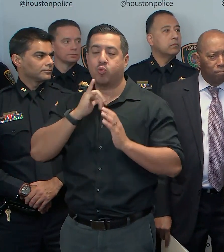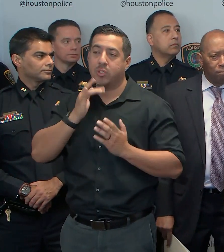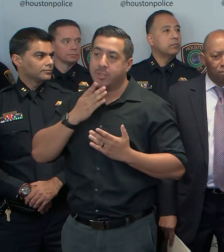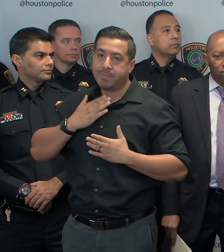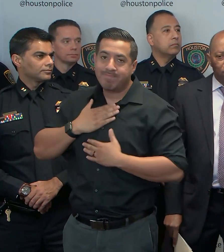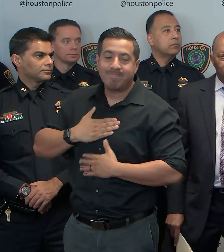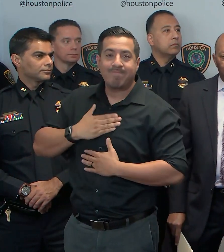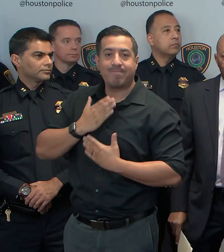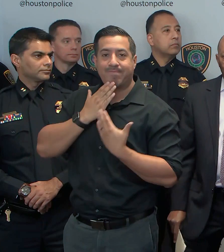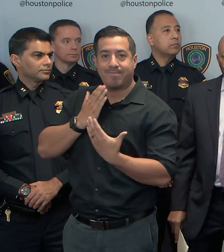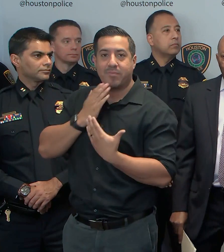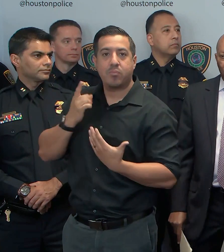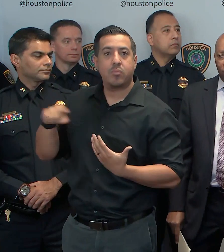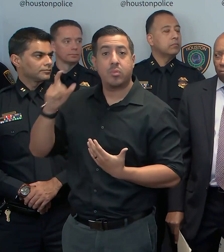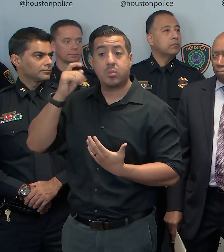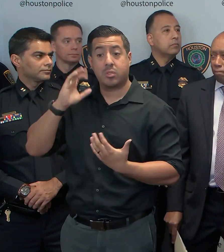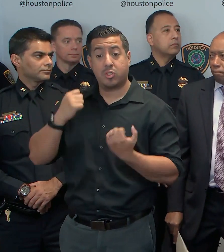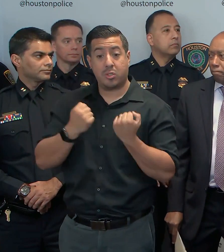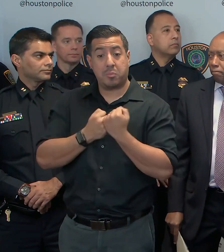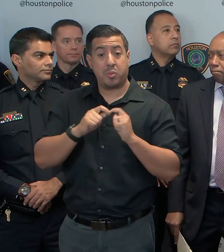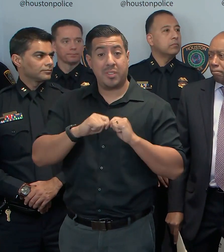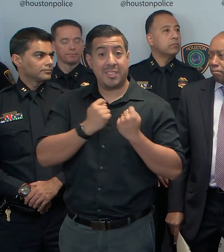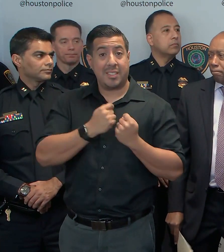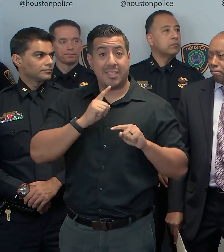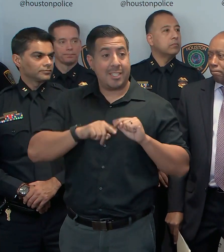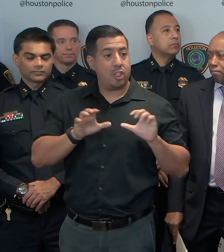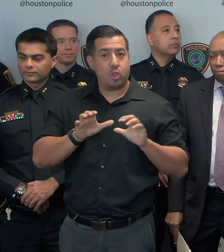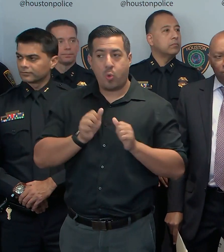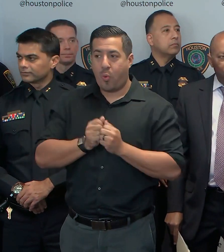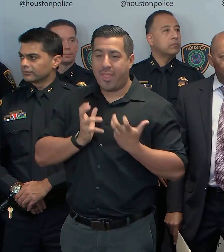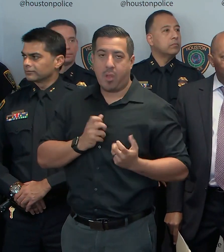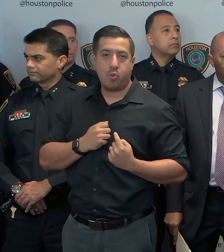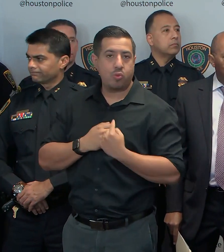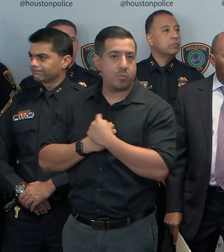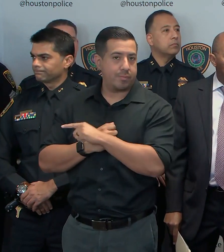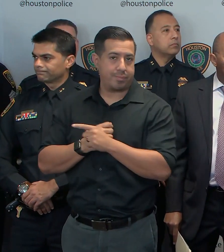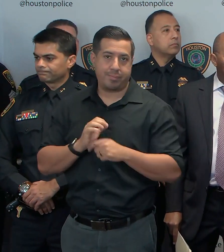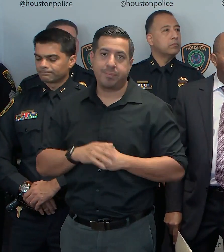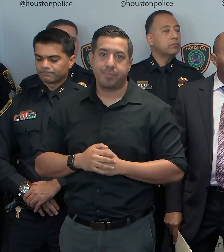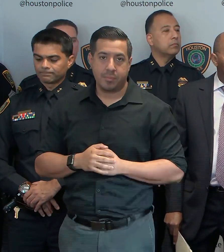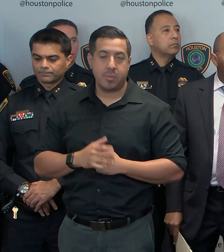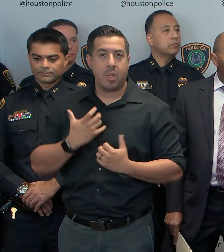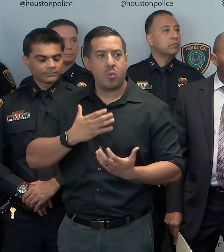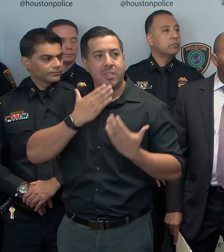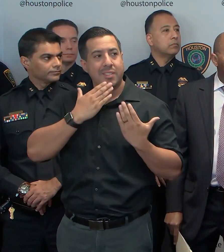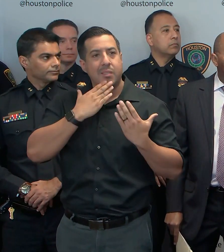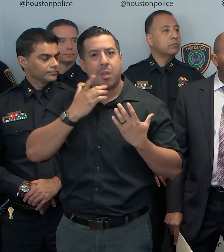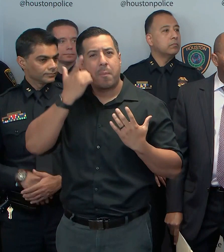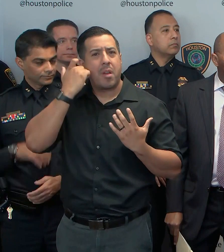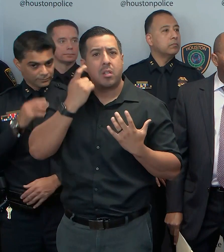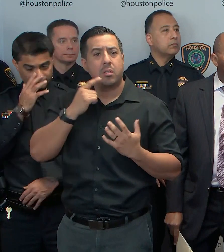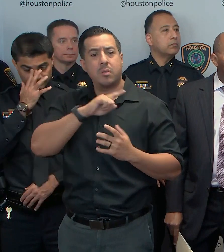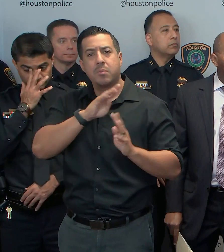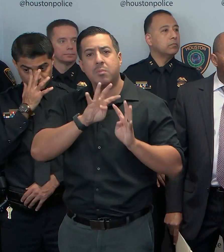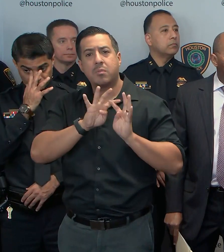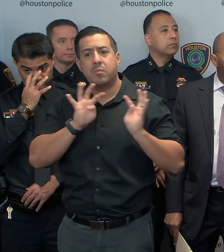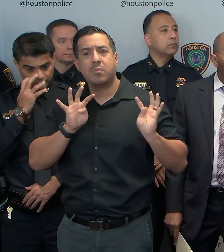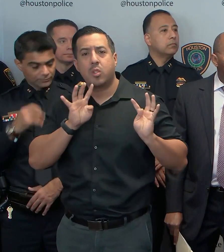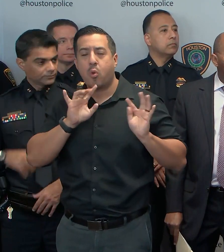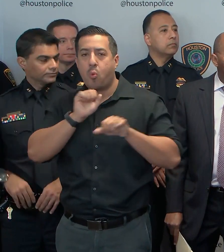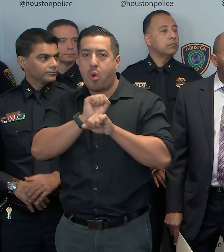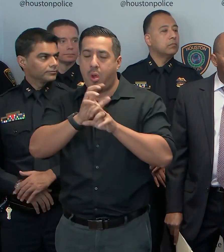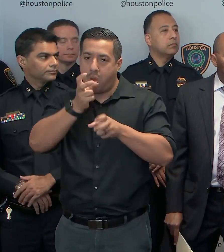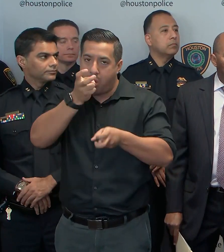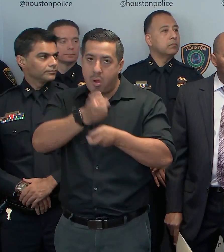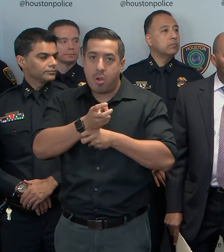our support team. We couldn't do anything without y'all. And I want to say a special thanks because they work so hard and